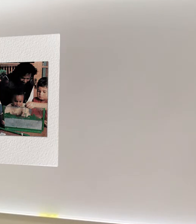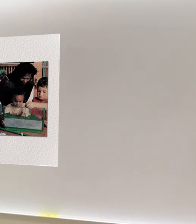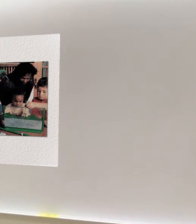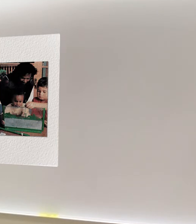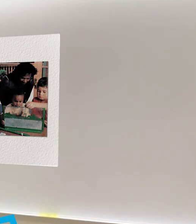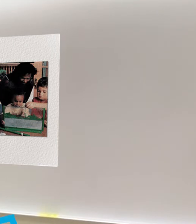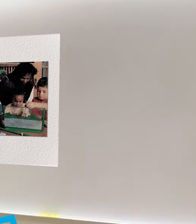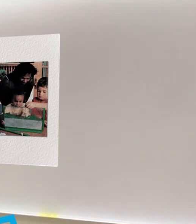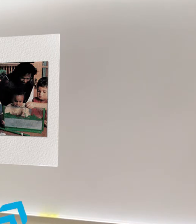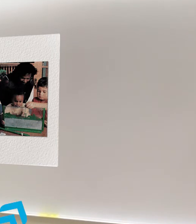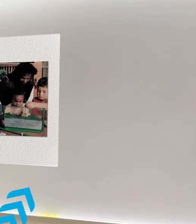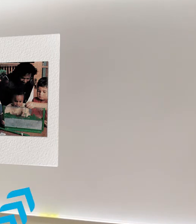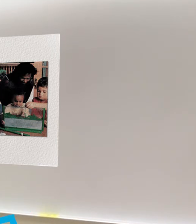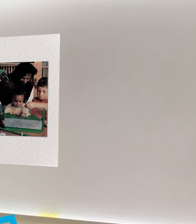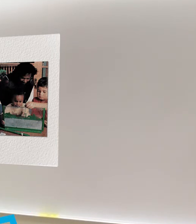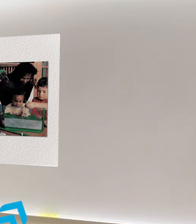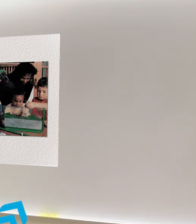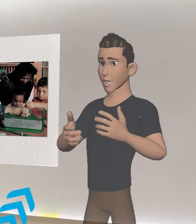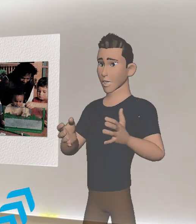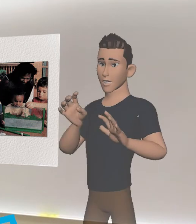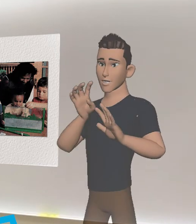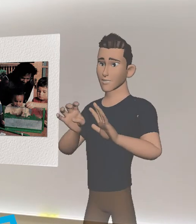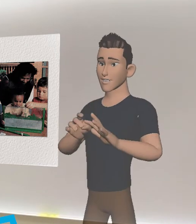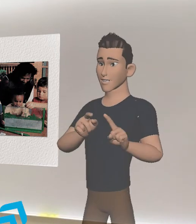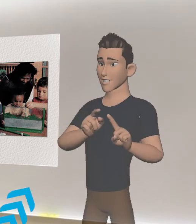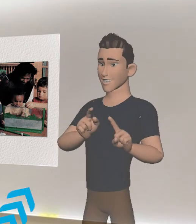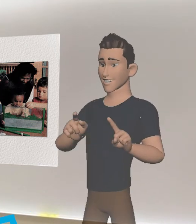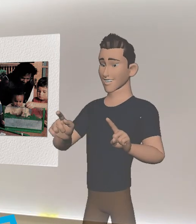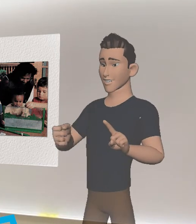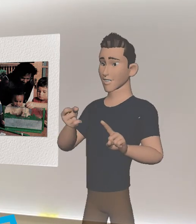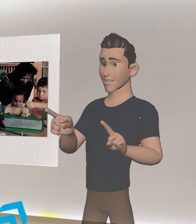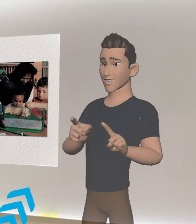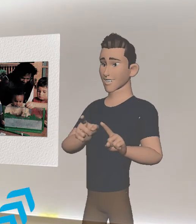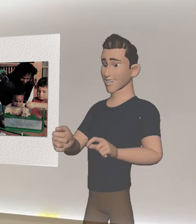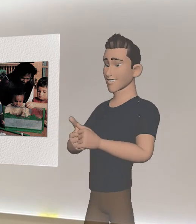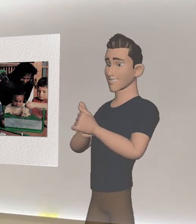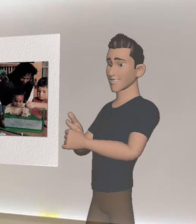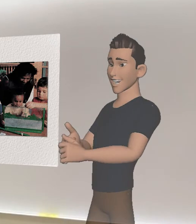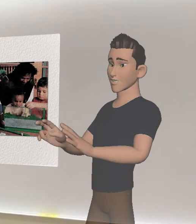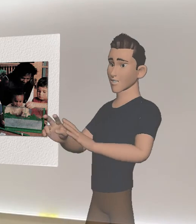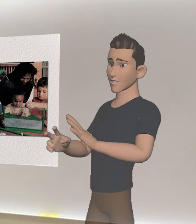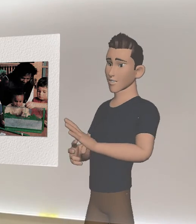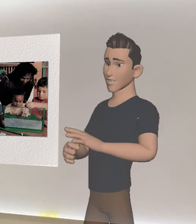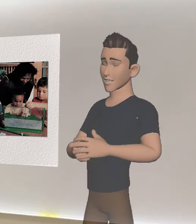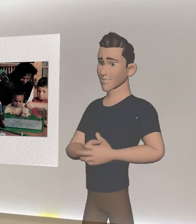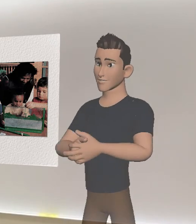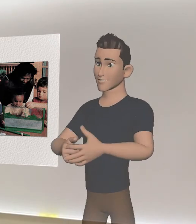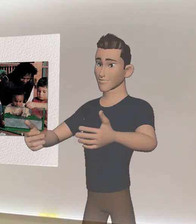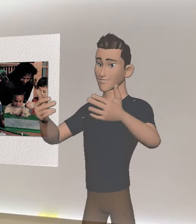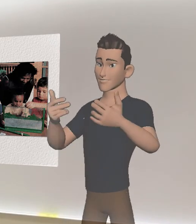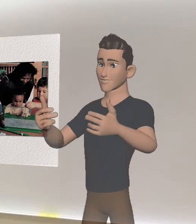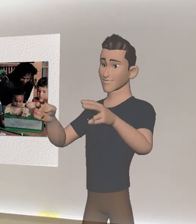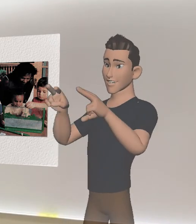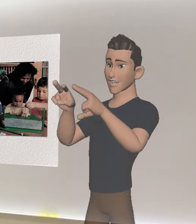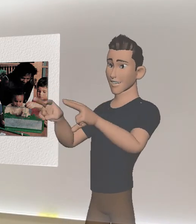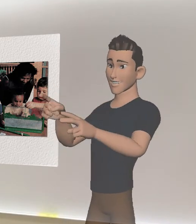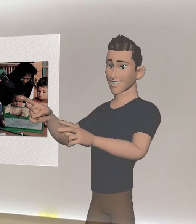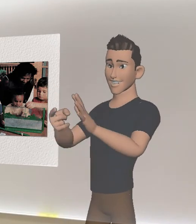and non-manual markers, and then the system renders the corresponding sign animation segments in MR.